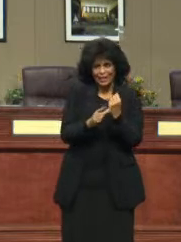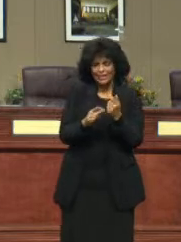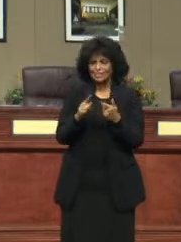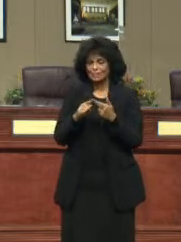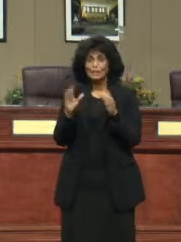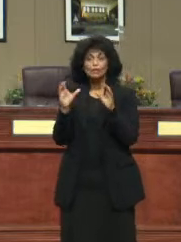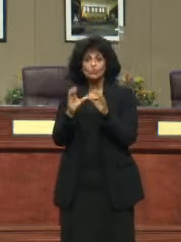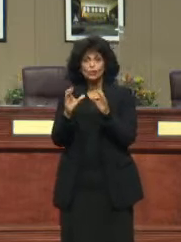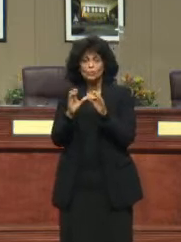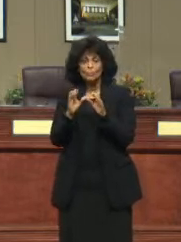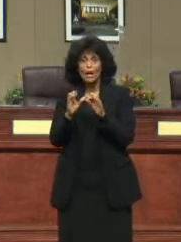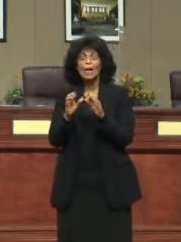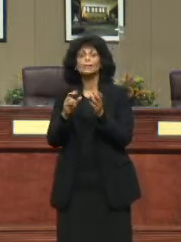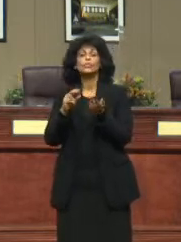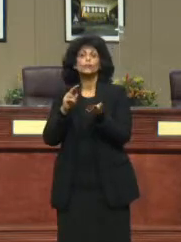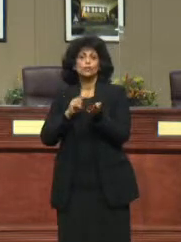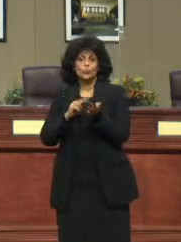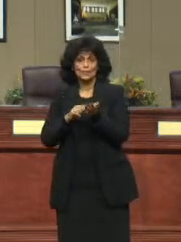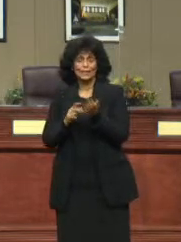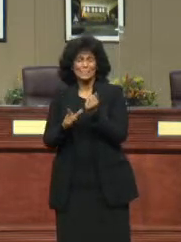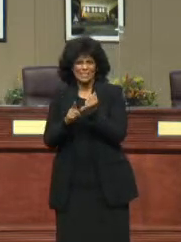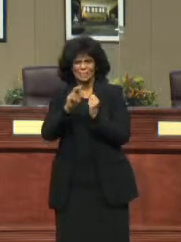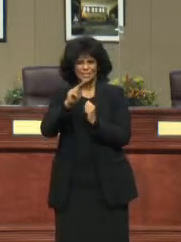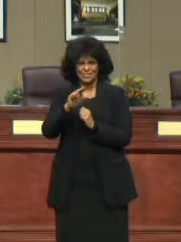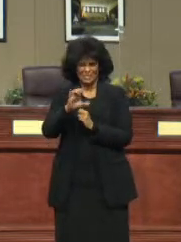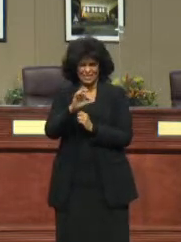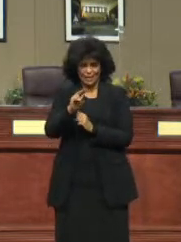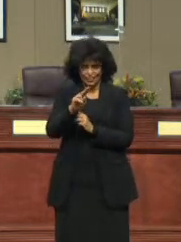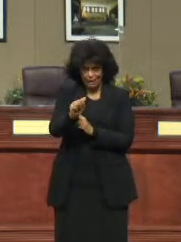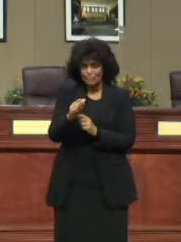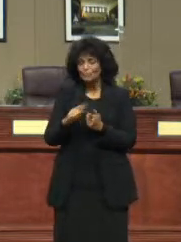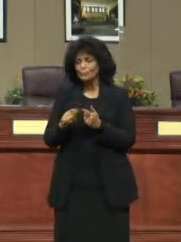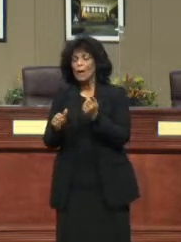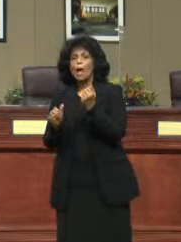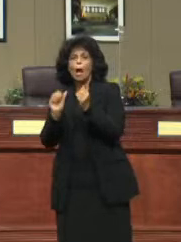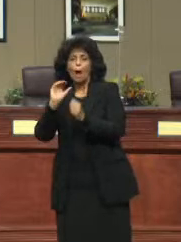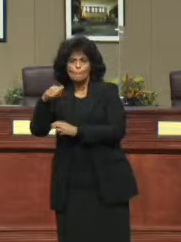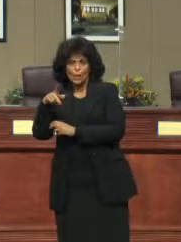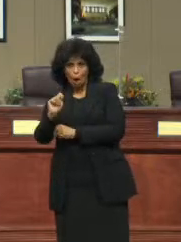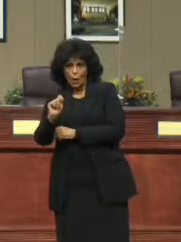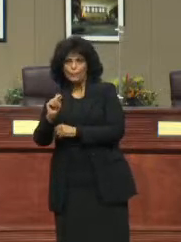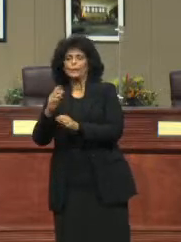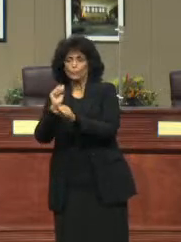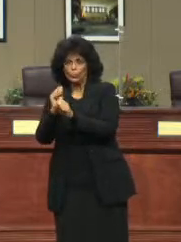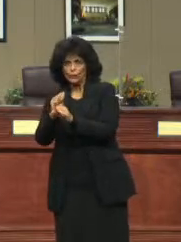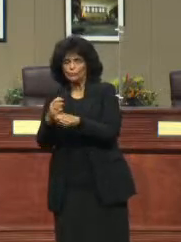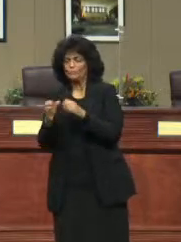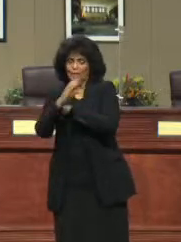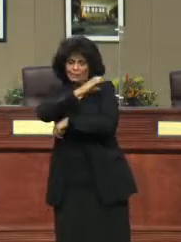assistant, apartment maintenance worker, clinical medical assistant.